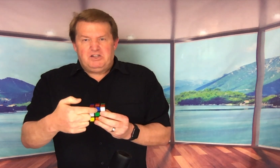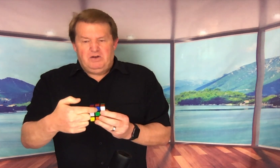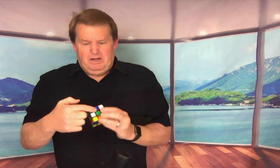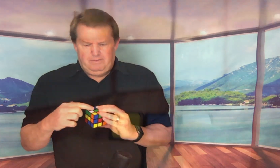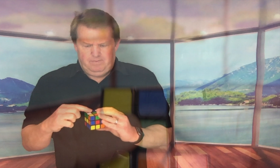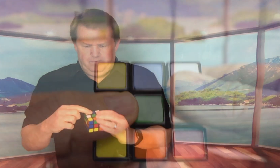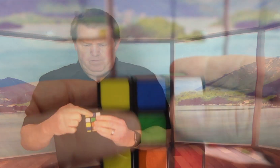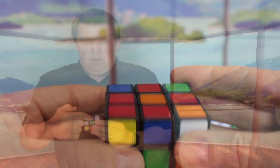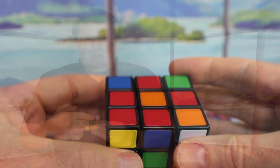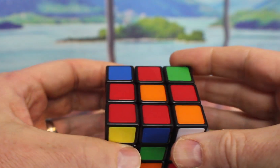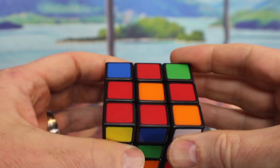it.